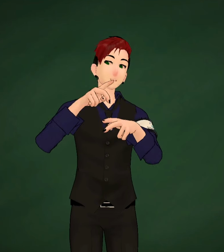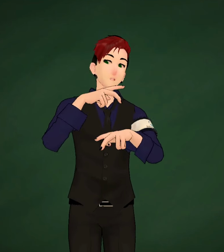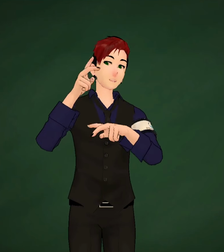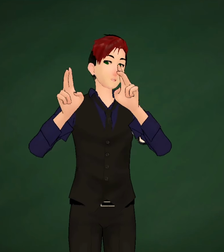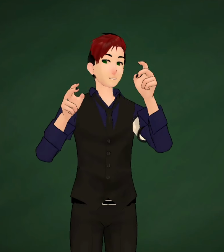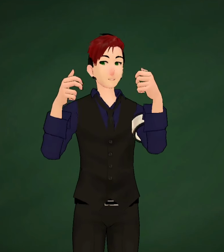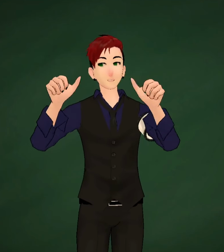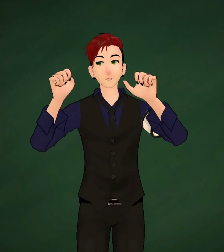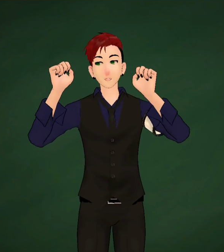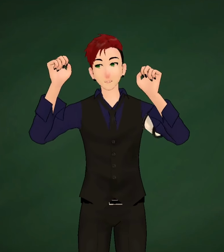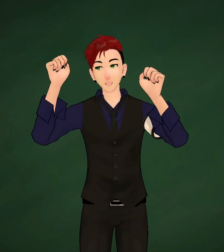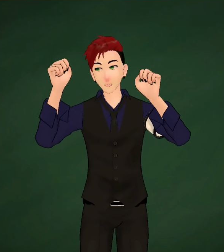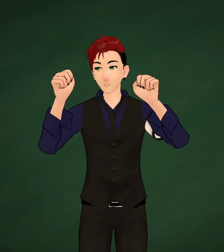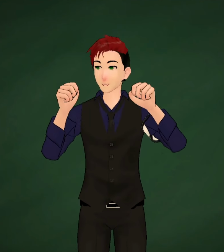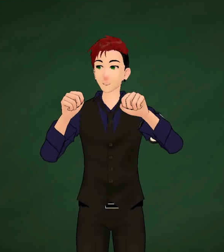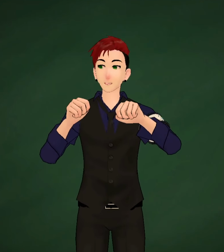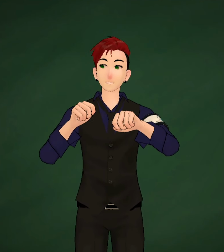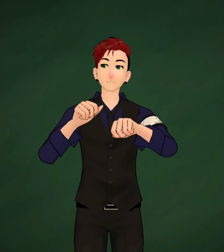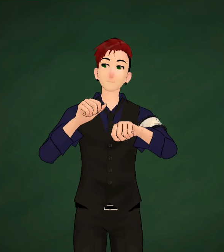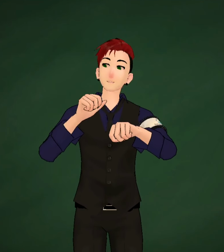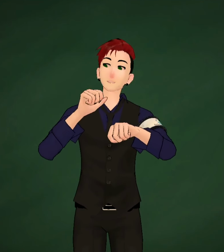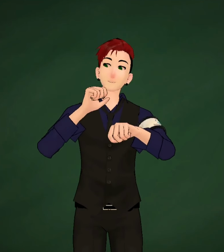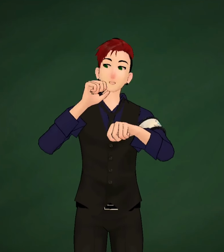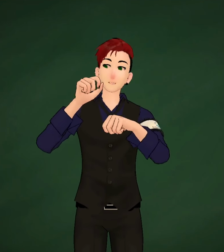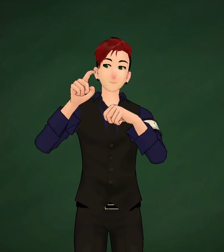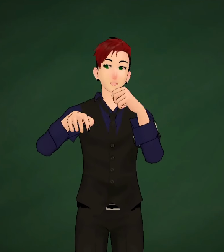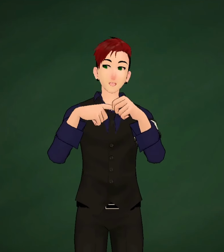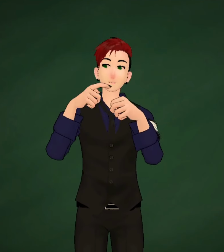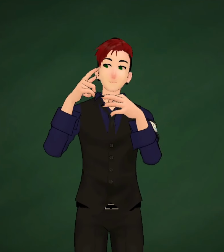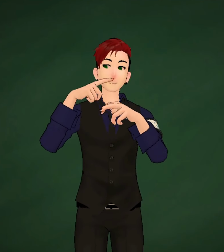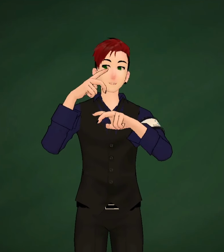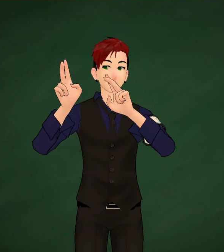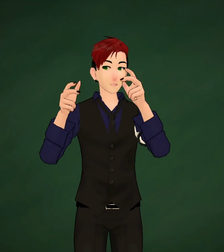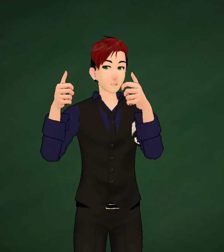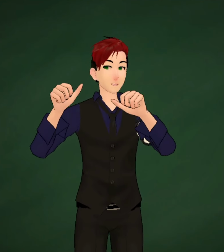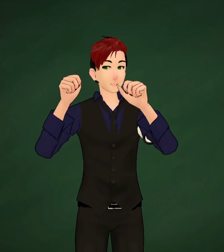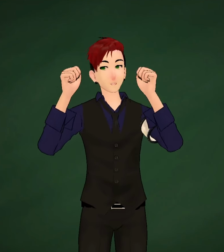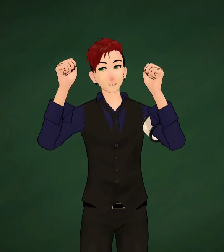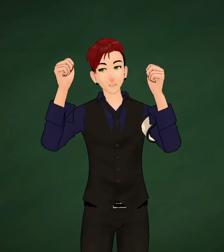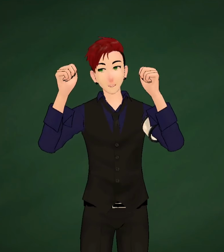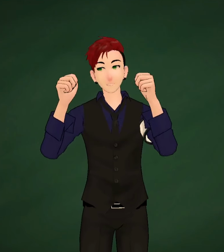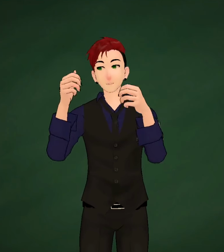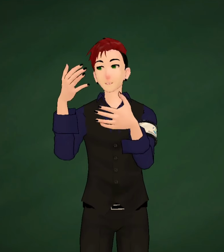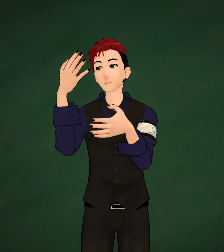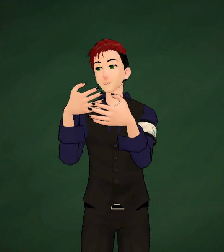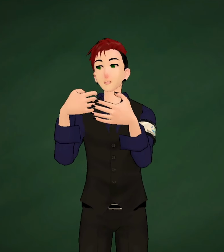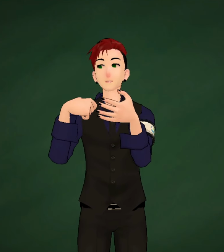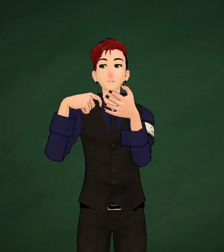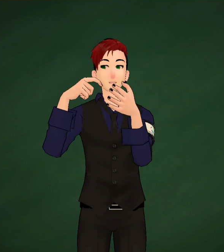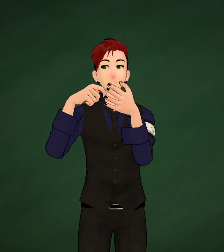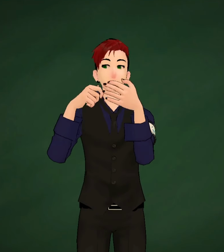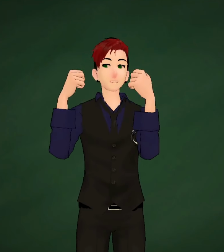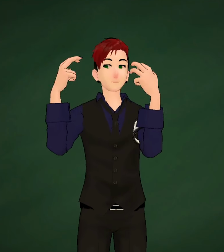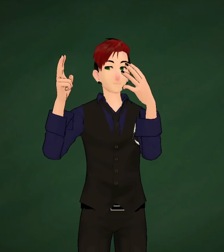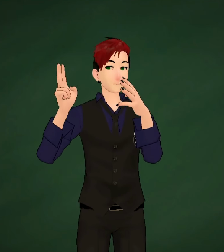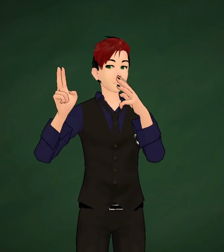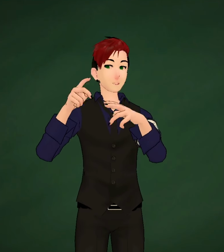rude to hearing people trying to teach. It's not about hearing people trying to teach. It's the fact that we have seen so